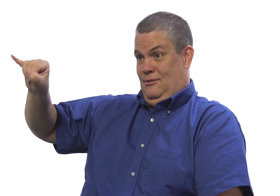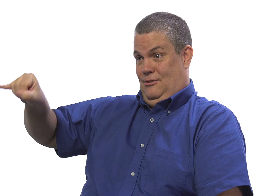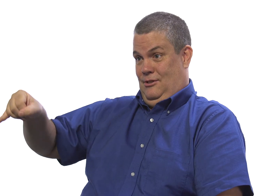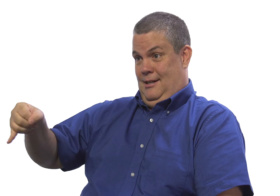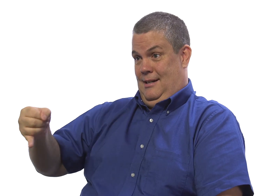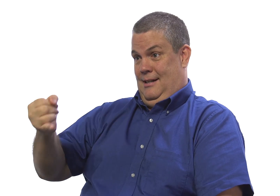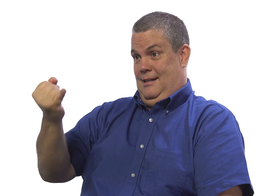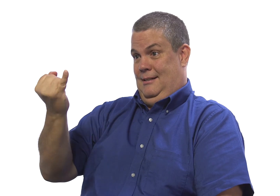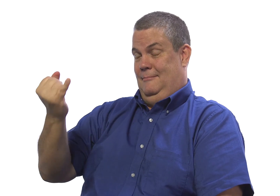J.